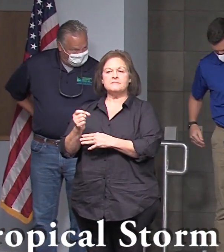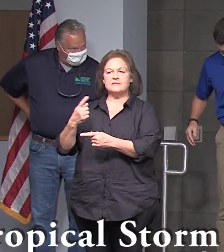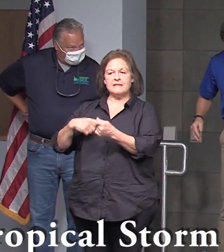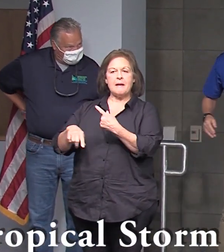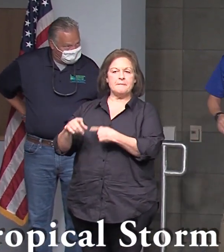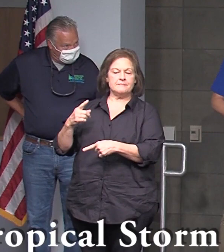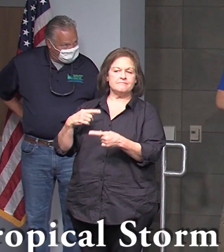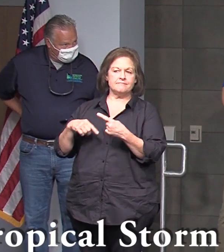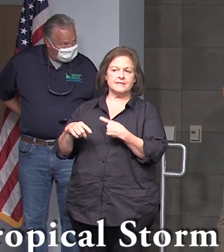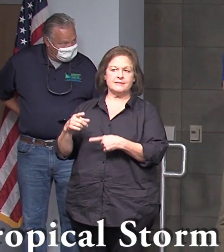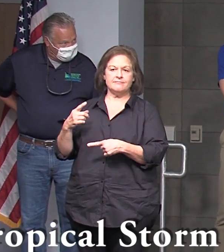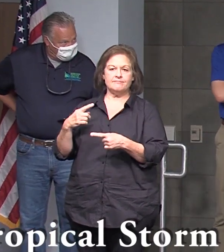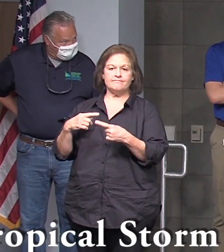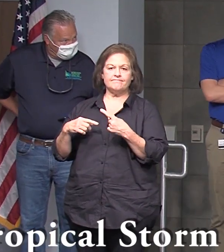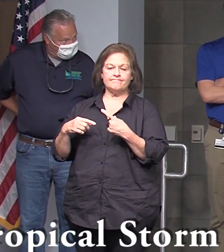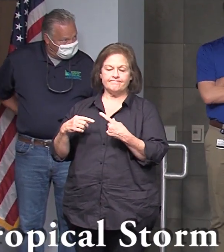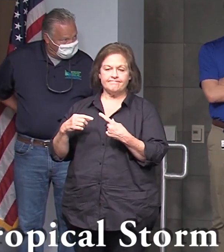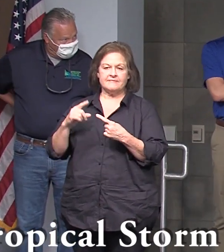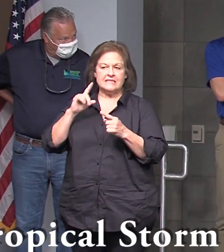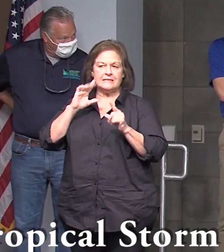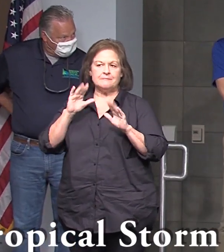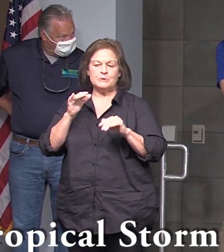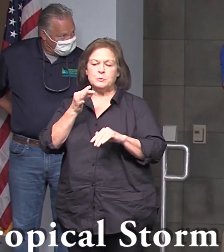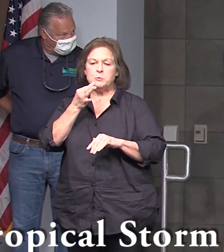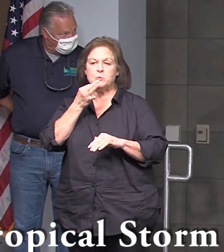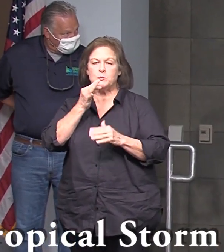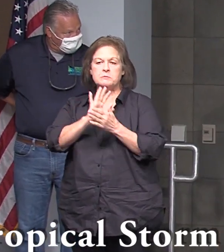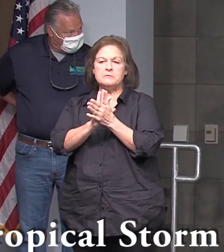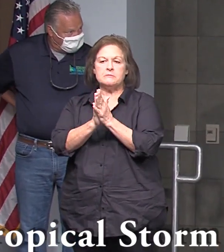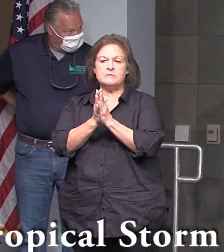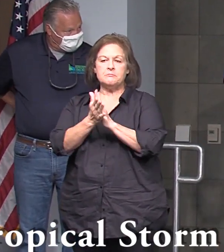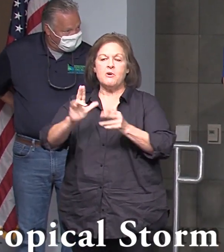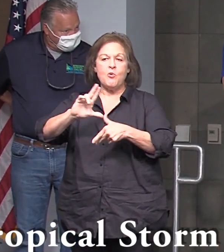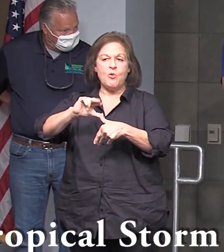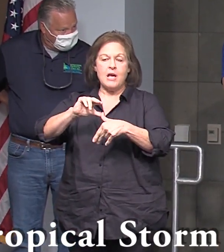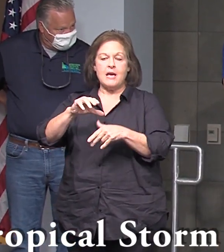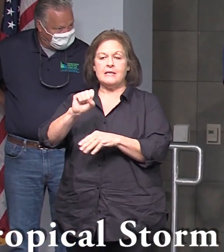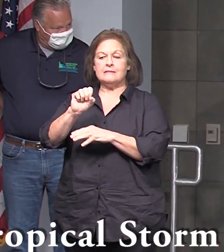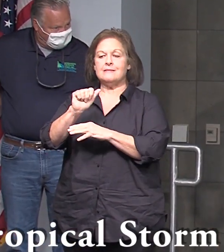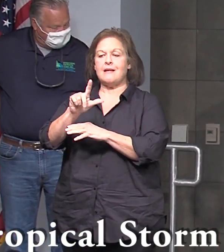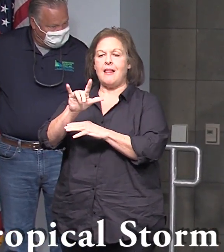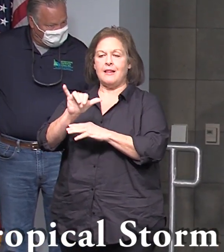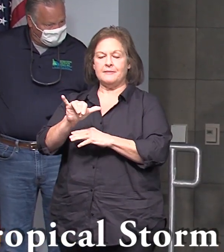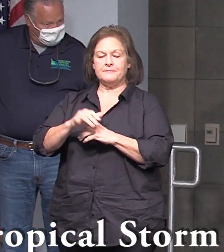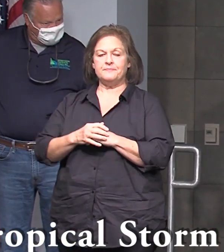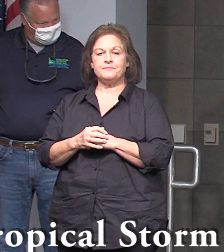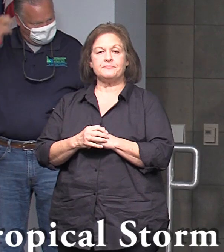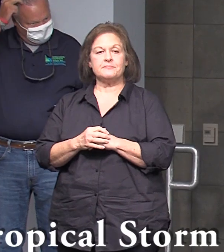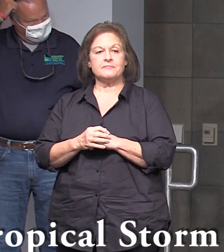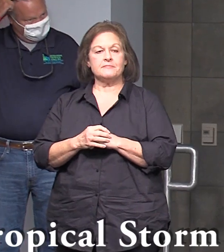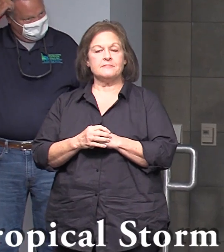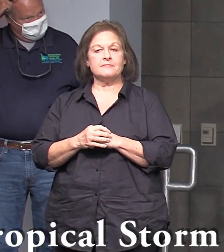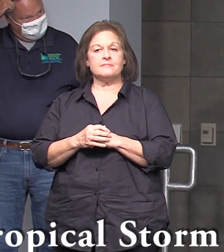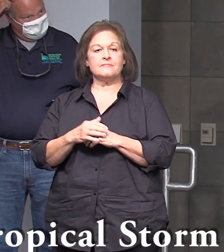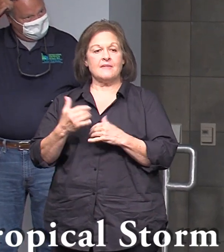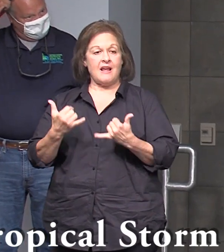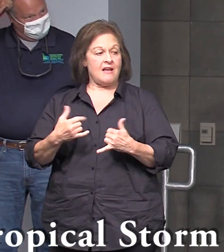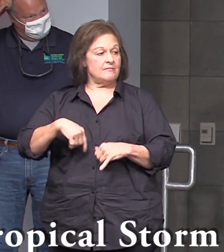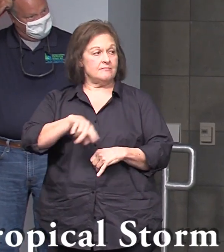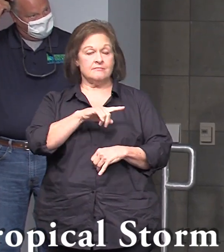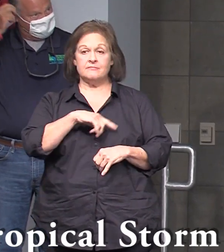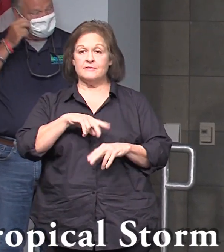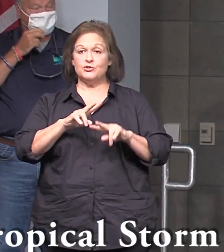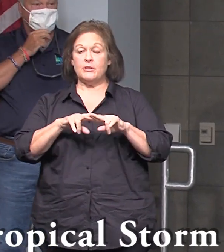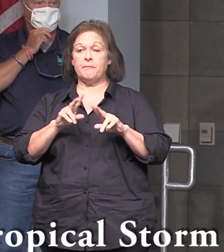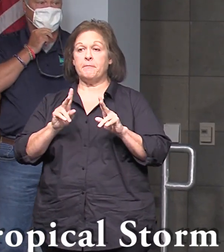expected to turn into a hurricane, Sally. So I have with me, and I'm honored to have with me, our